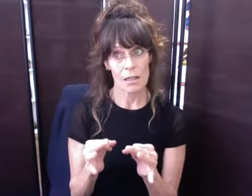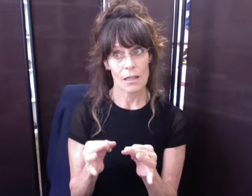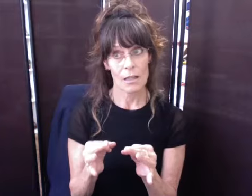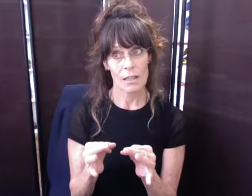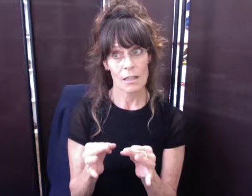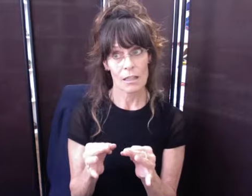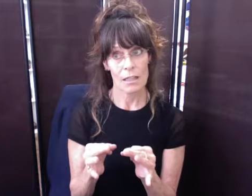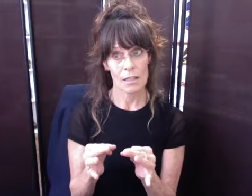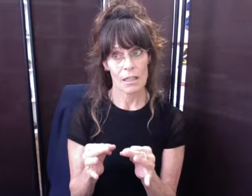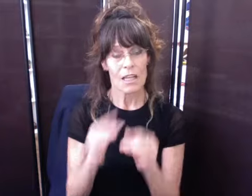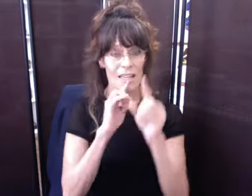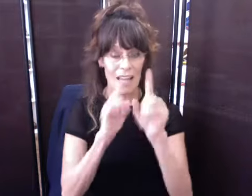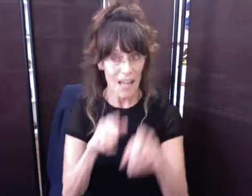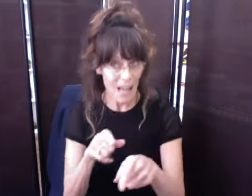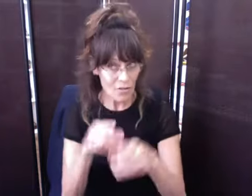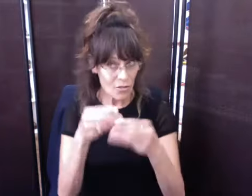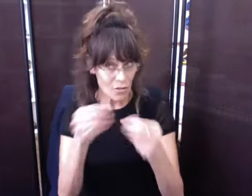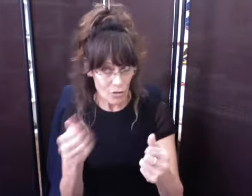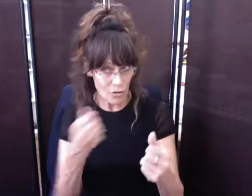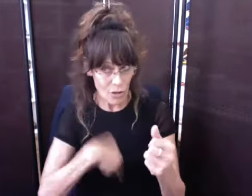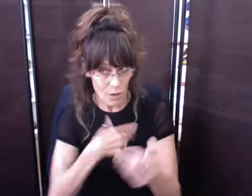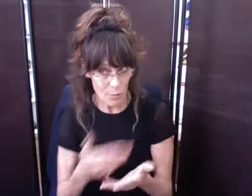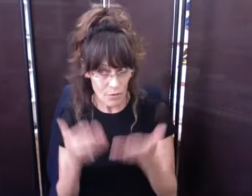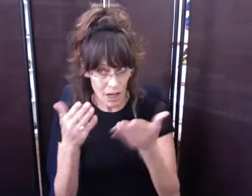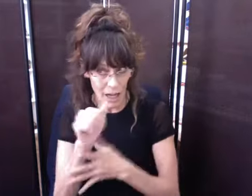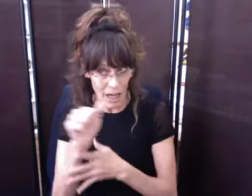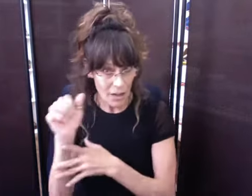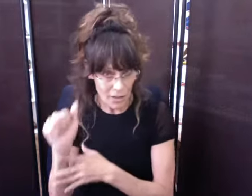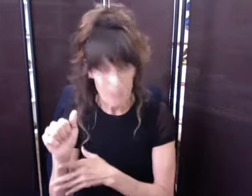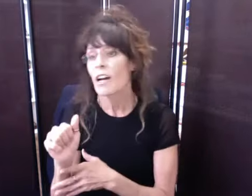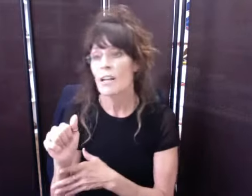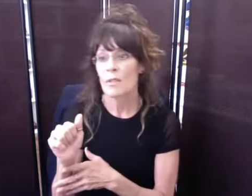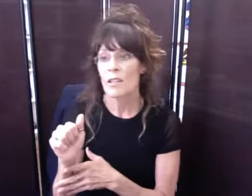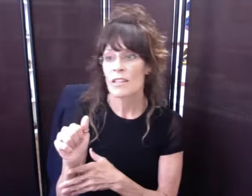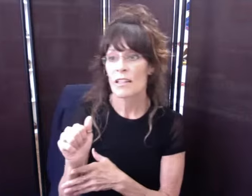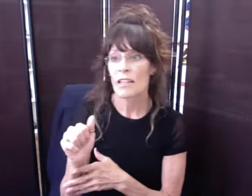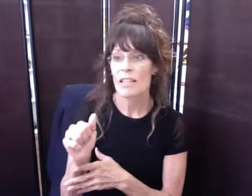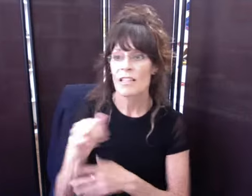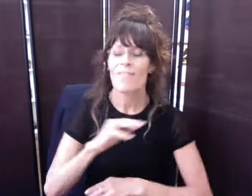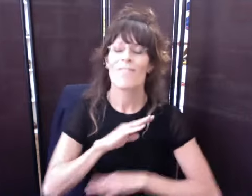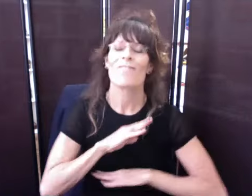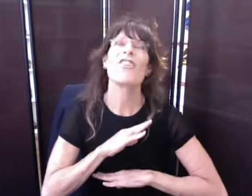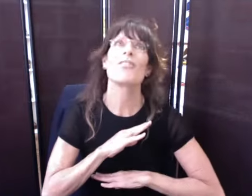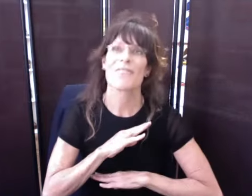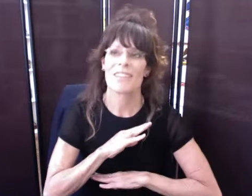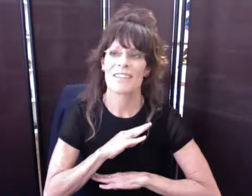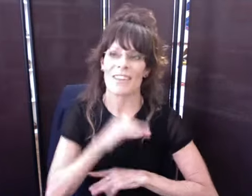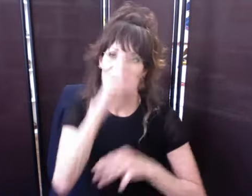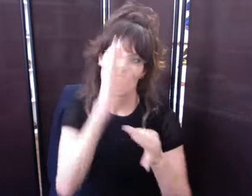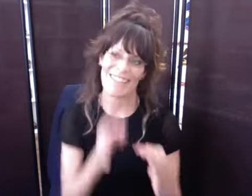The answer and the solution that we provide in Alcoholics Anonymous is the fulfillment of that decision. You can make decisions